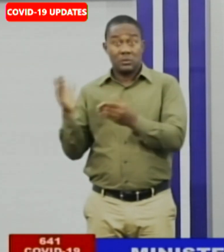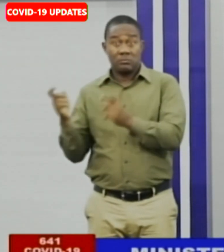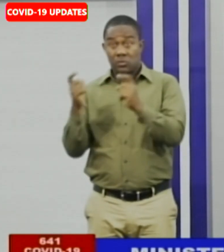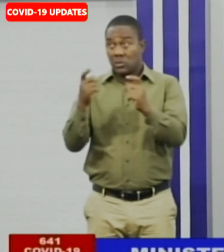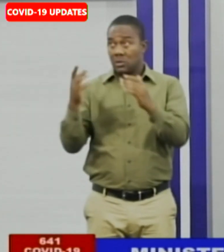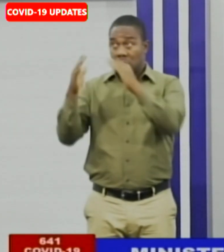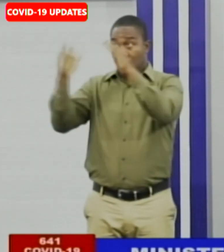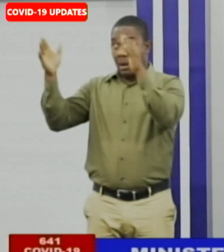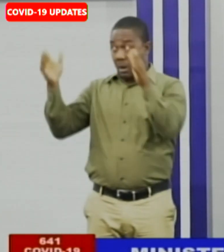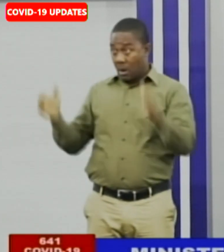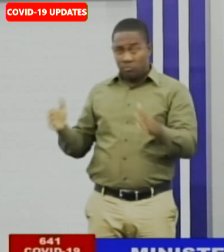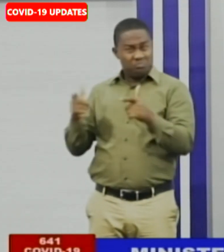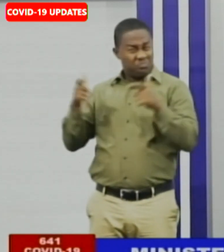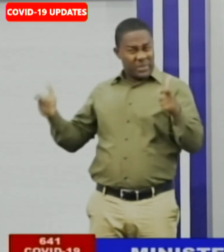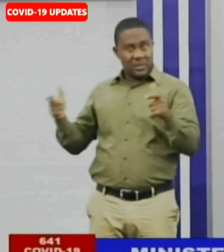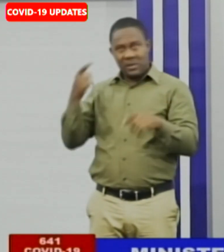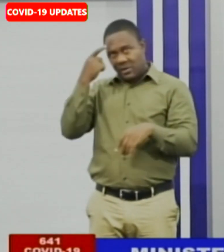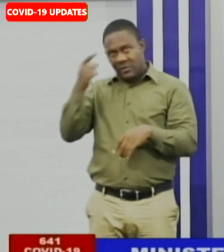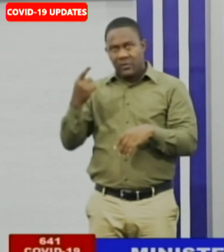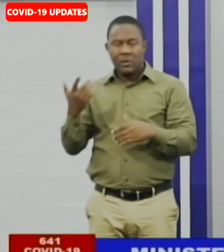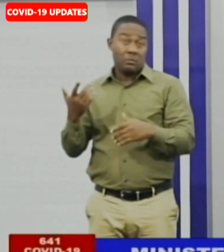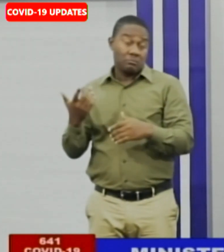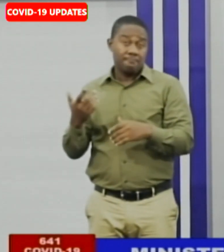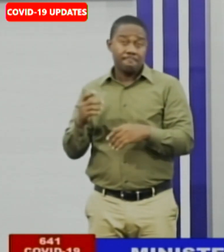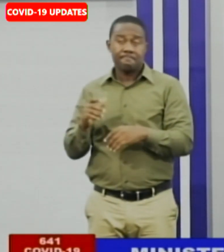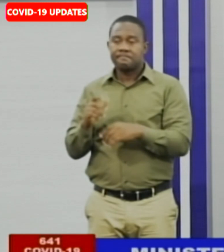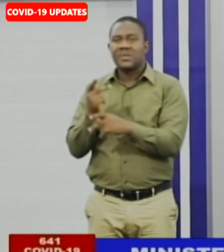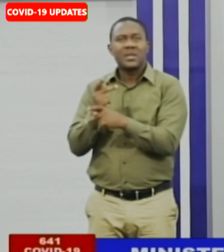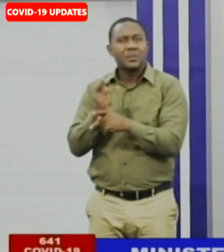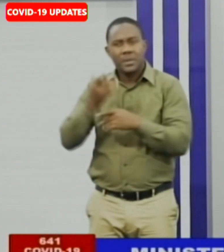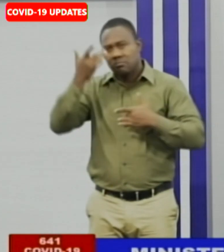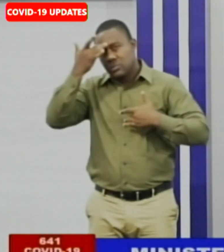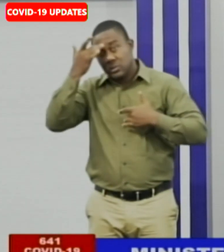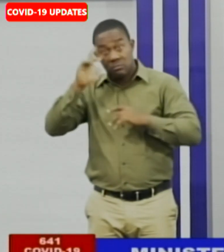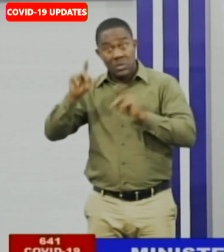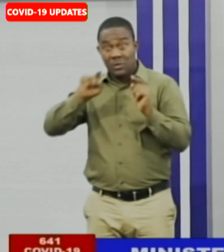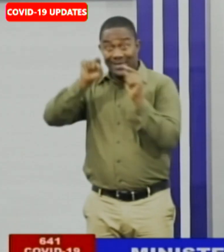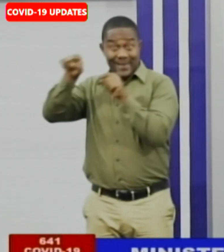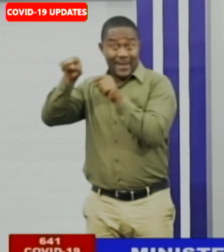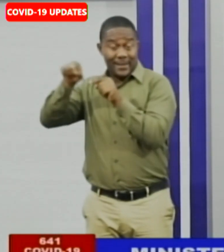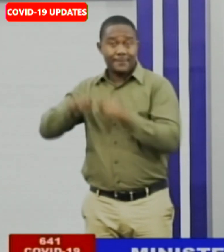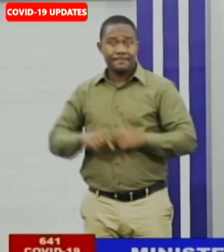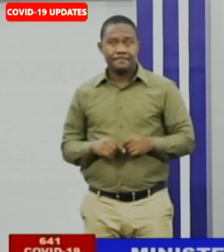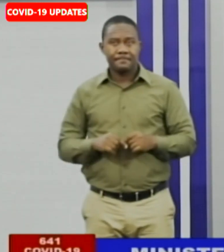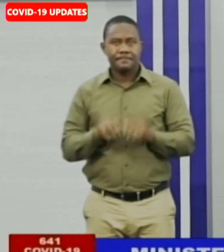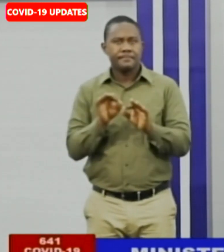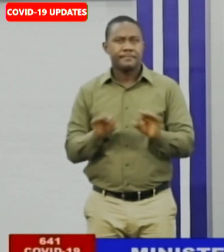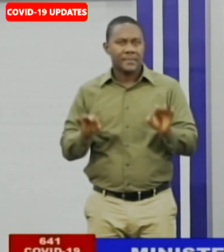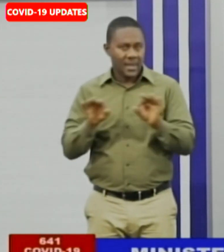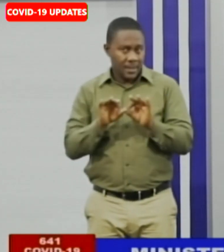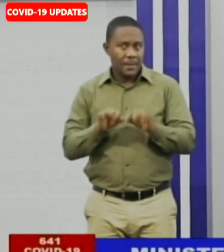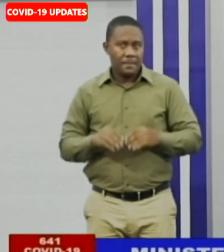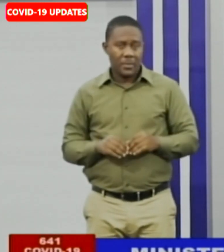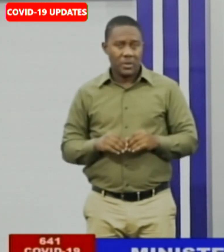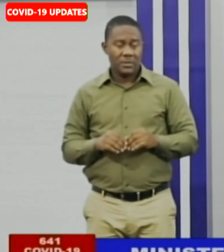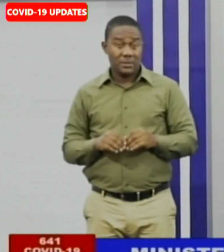potential isolation and treatment center. It is important for local communities to understand and accept such